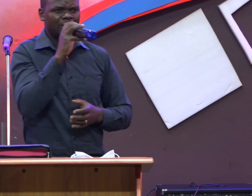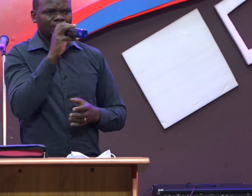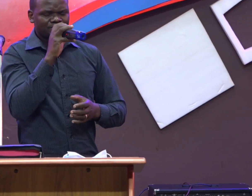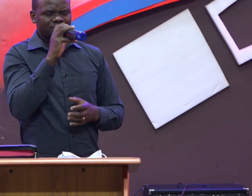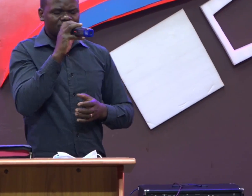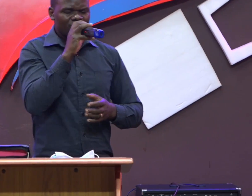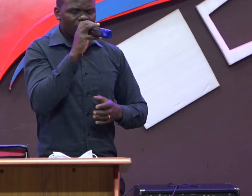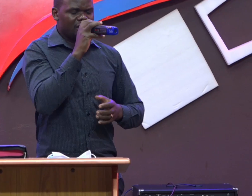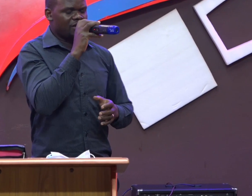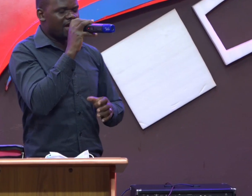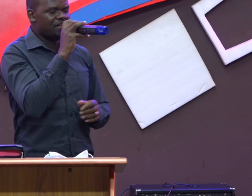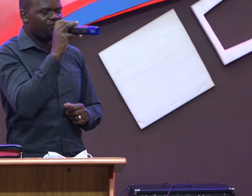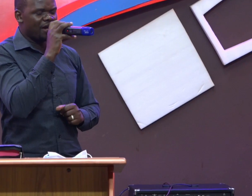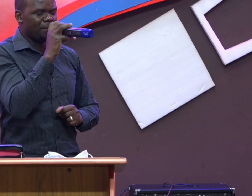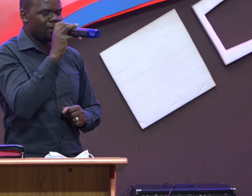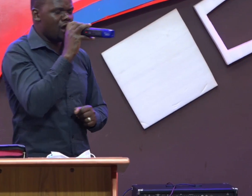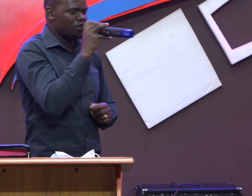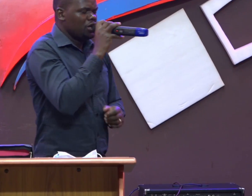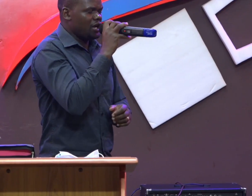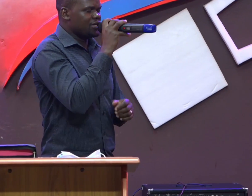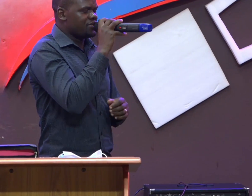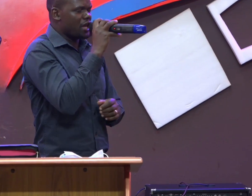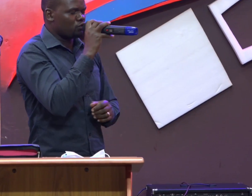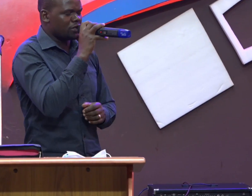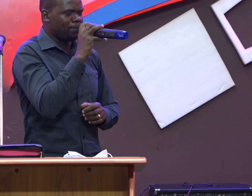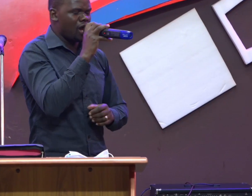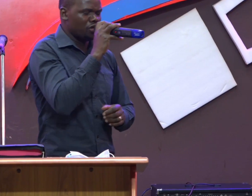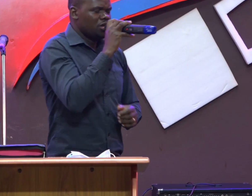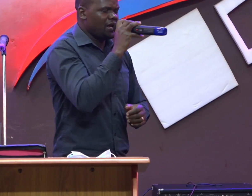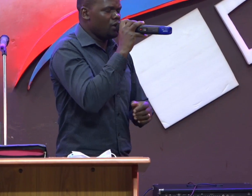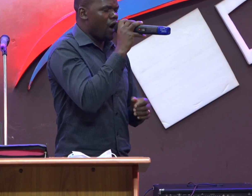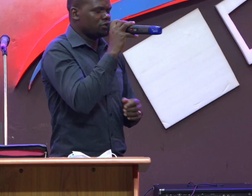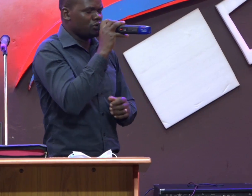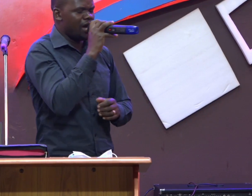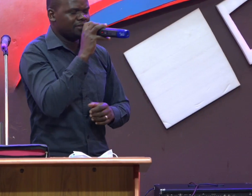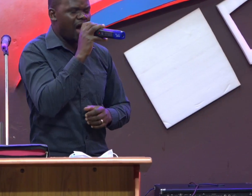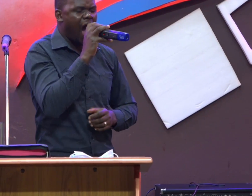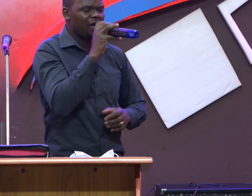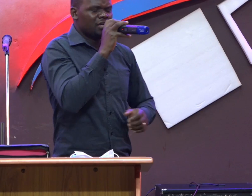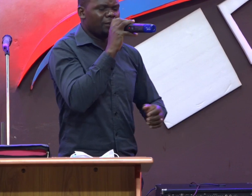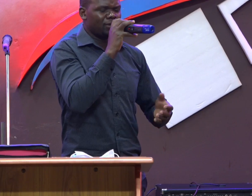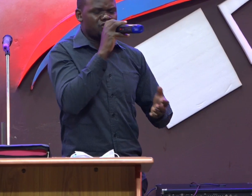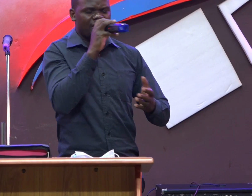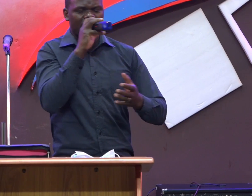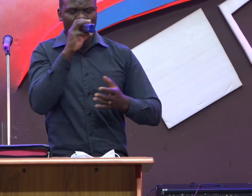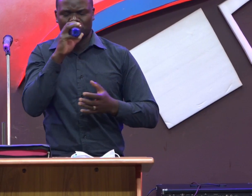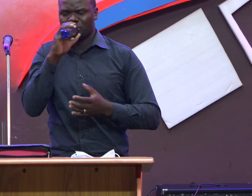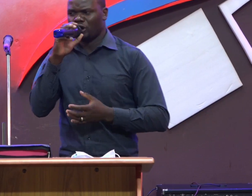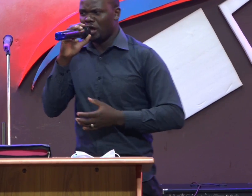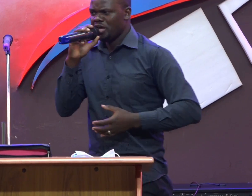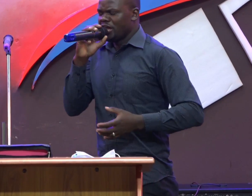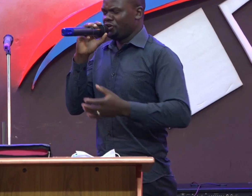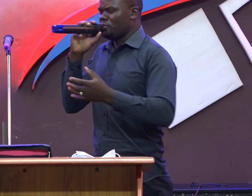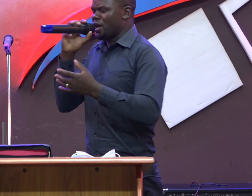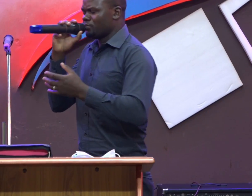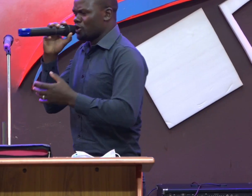glory. There is a divine place, there is a sacred place that I want to enter. That place, Heavenly King of